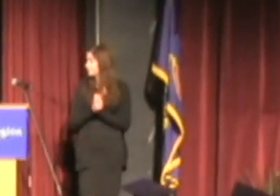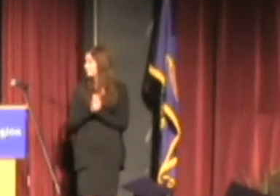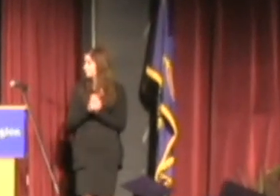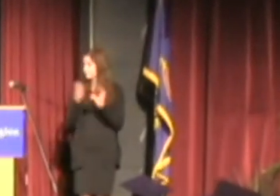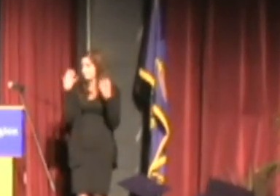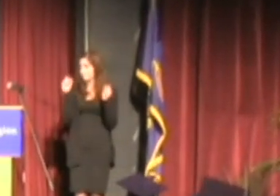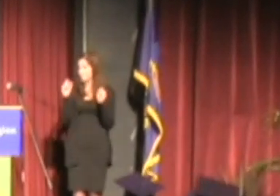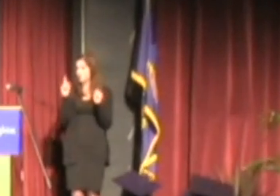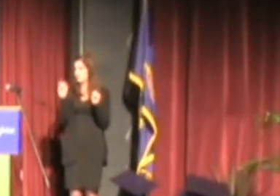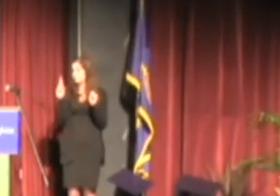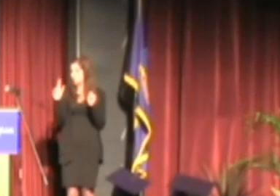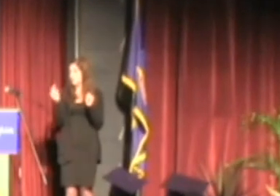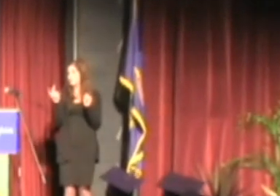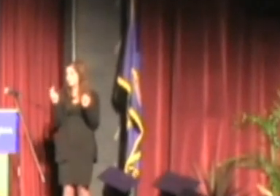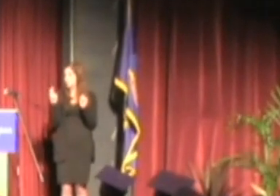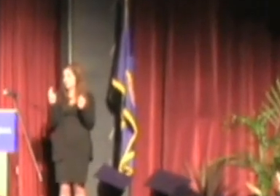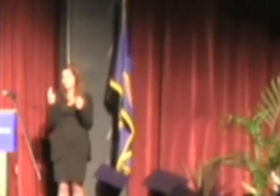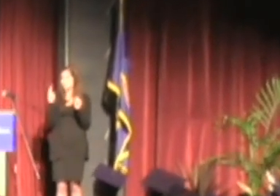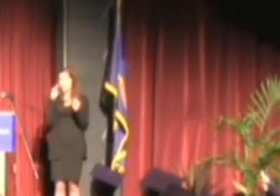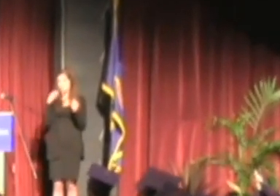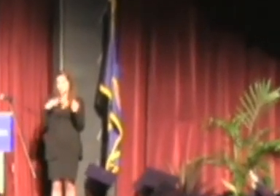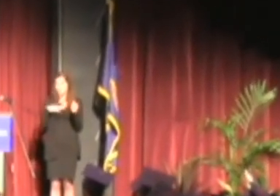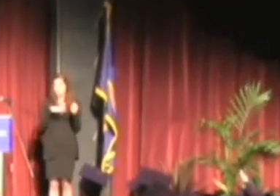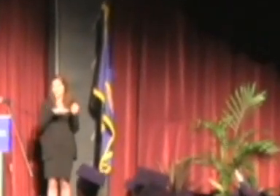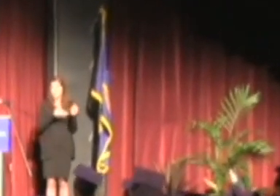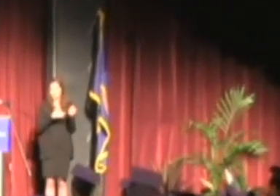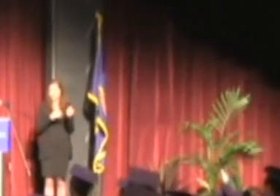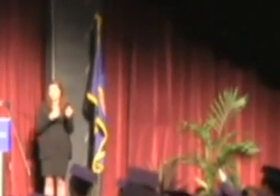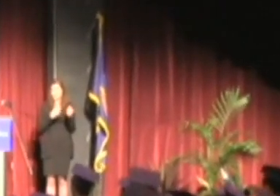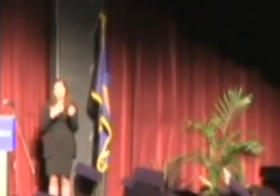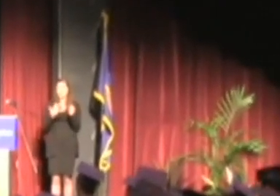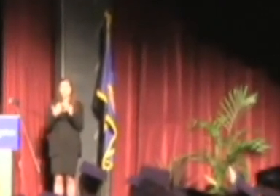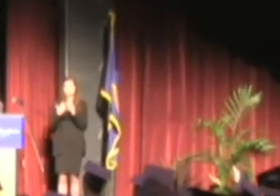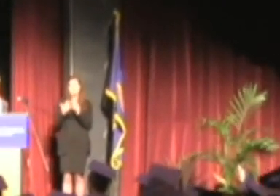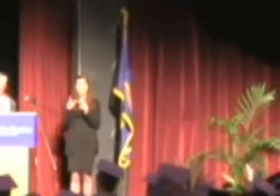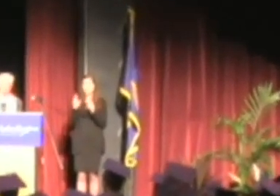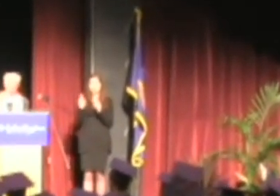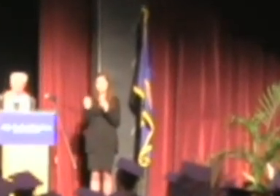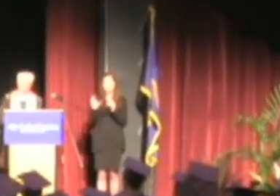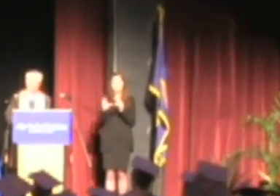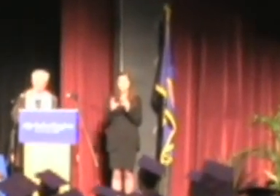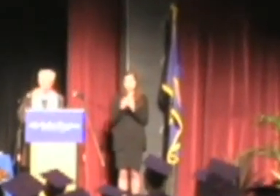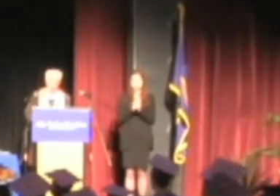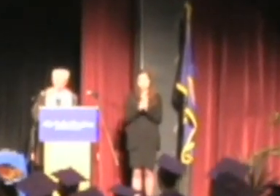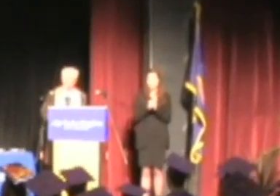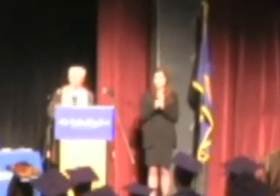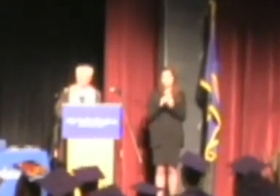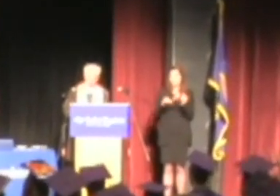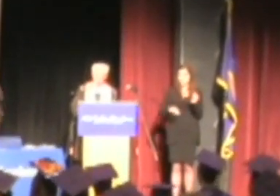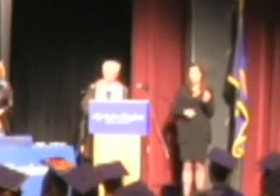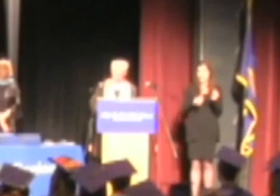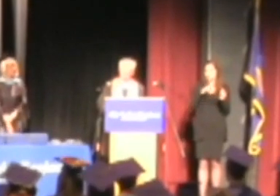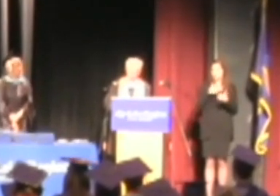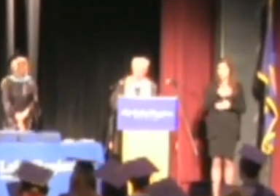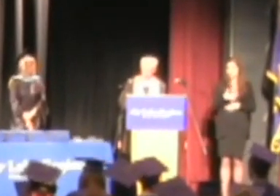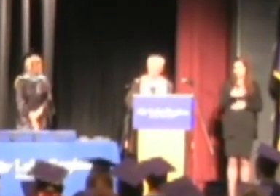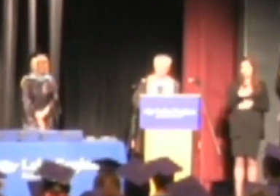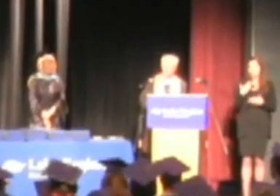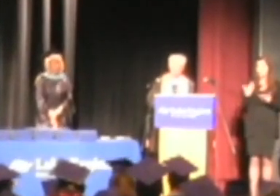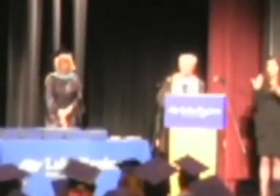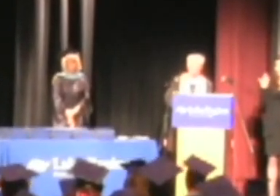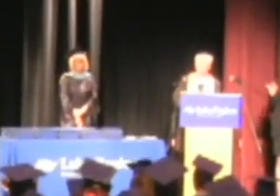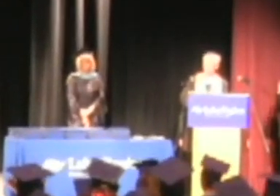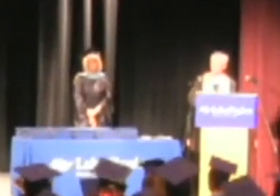President Darling, on behalf of the faculty and the staff of Lake Region State College, it is with great pride and pleasure that I present to